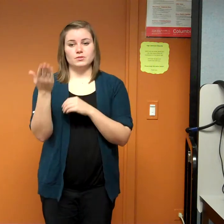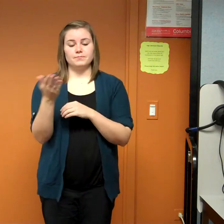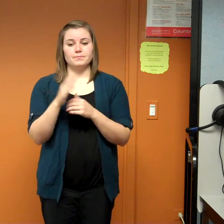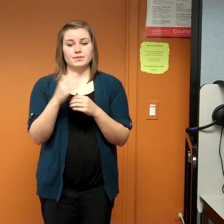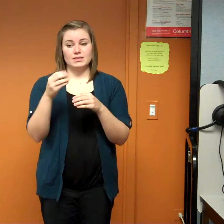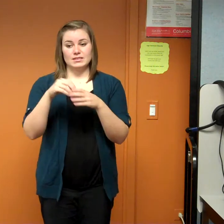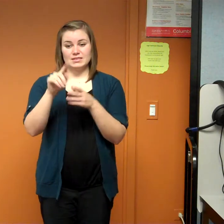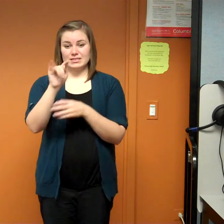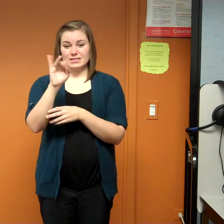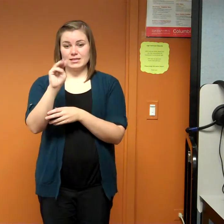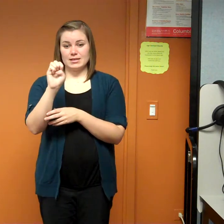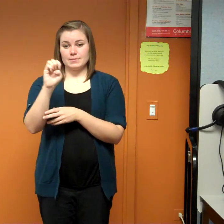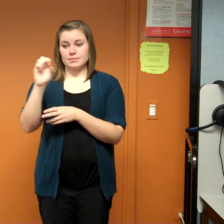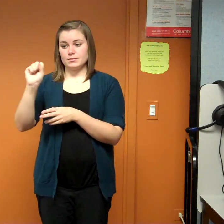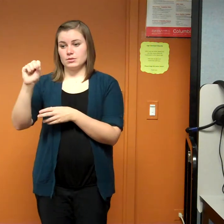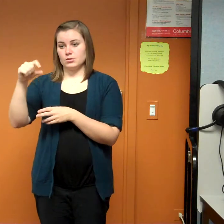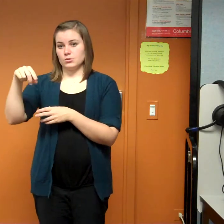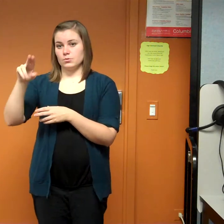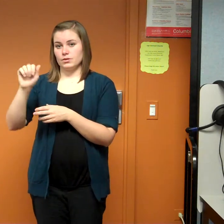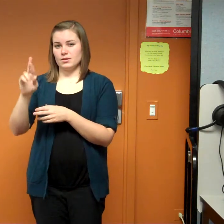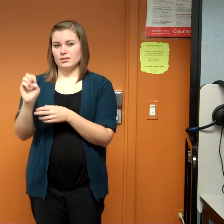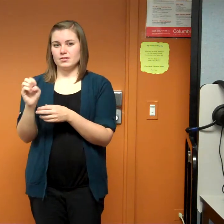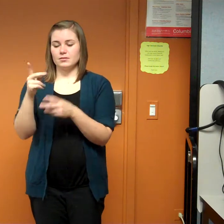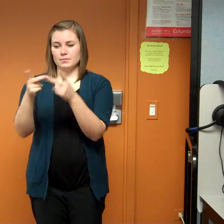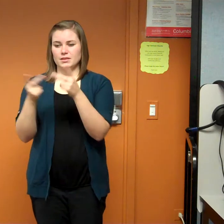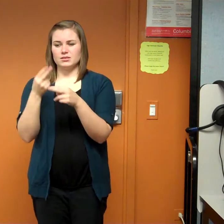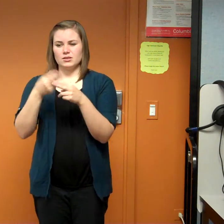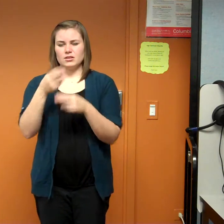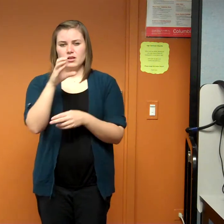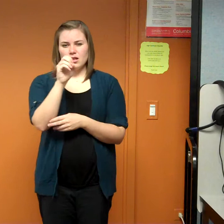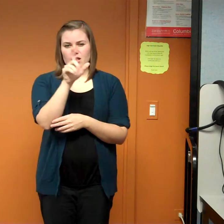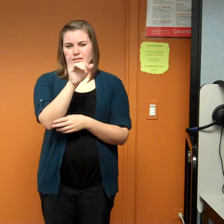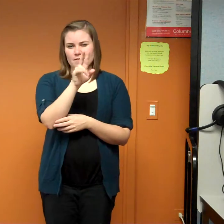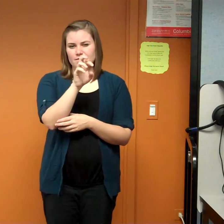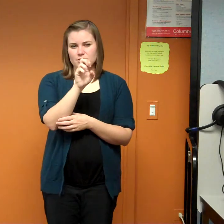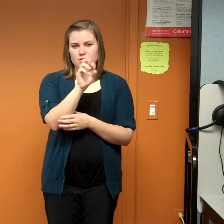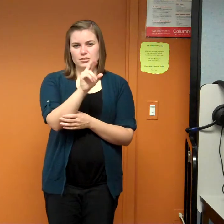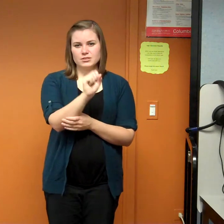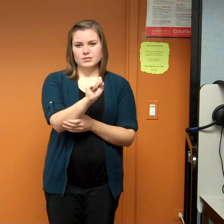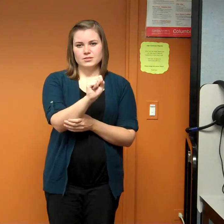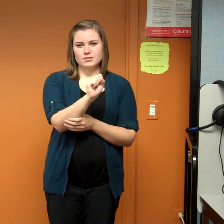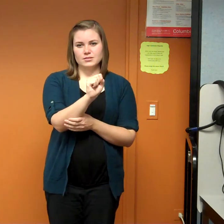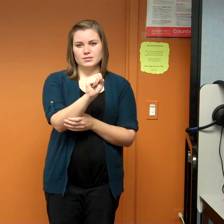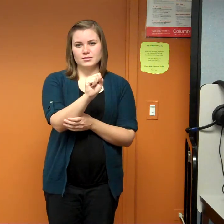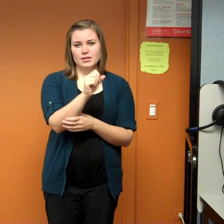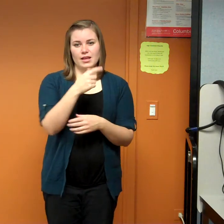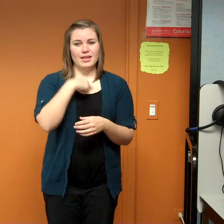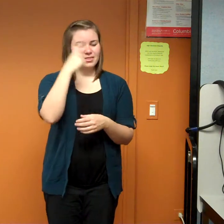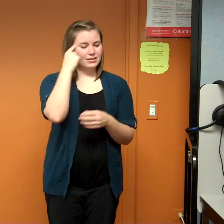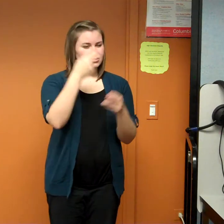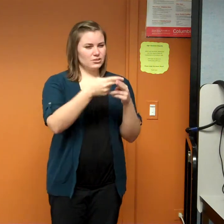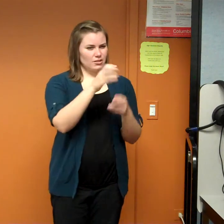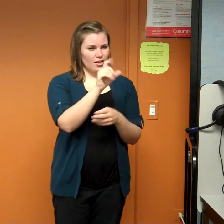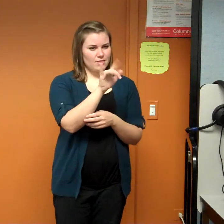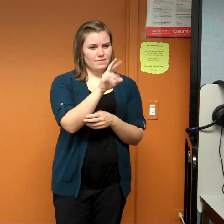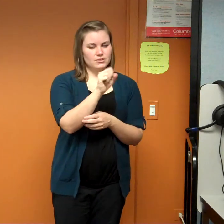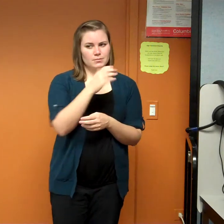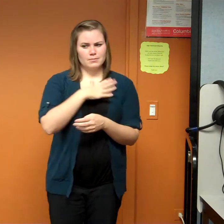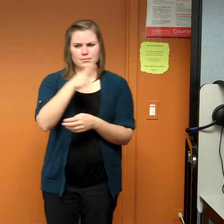Square called Oliver's. I think it's called Oliver's, but my mom is still convinced it's called Ray's, and I'm pretty sure it's called Oliver's. So this is like